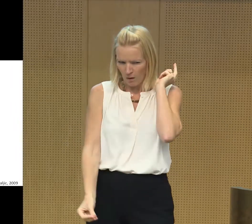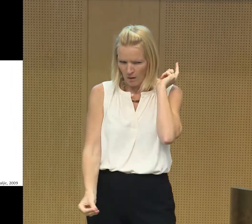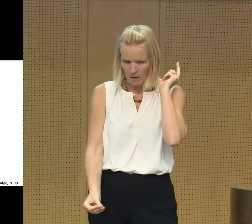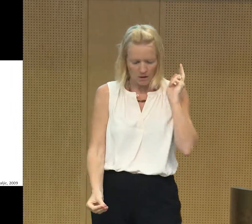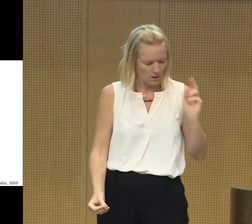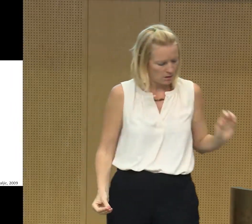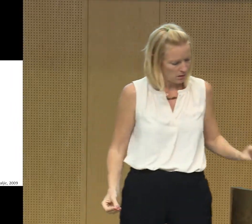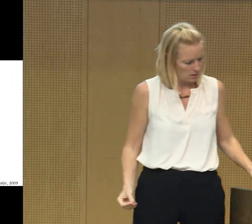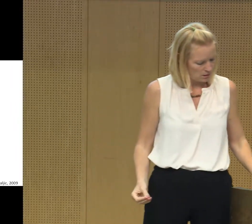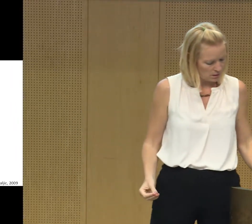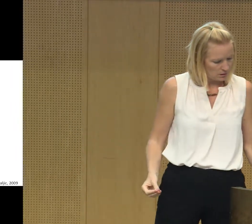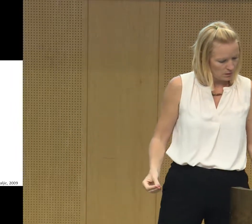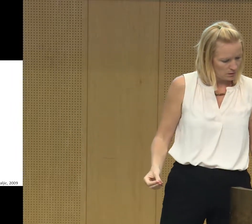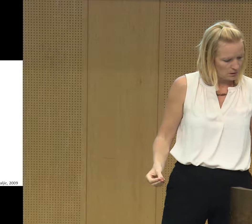where your vision is most poor.